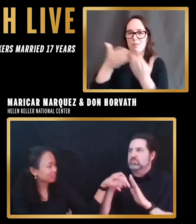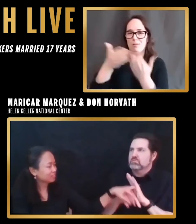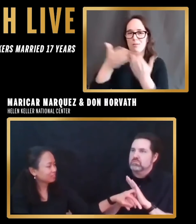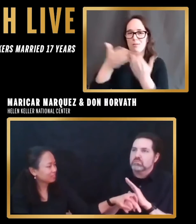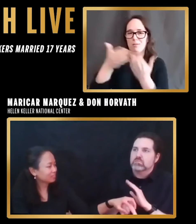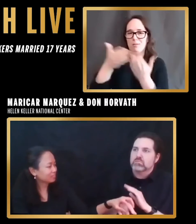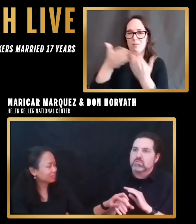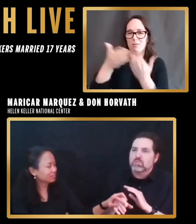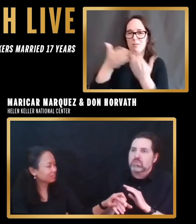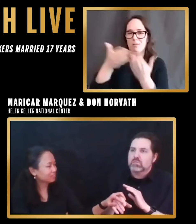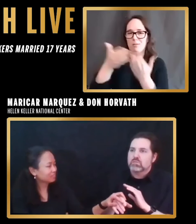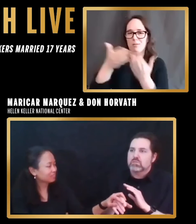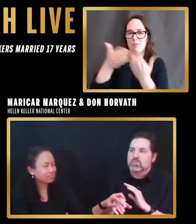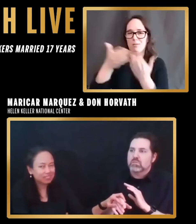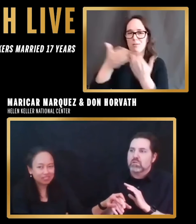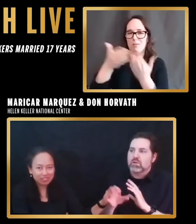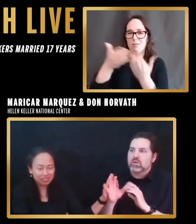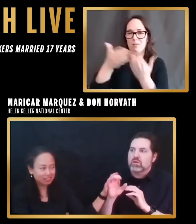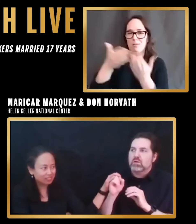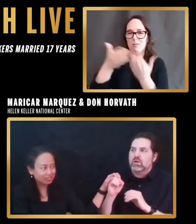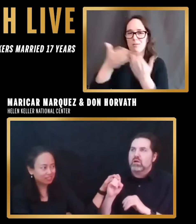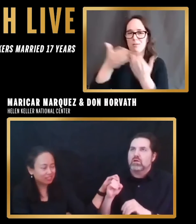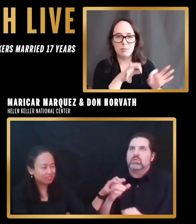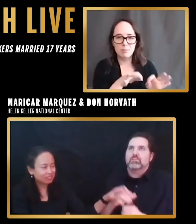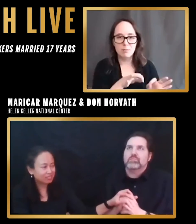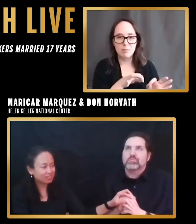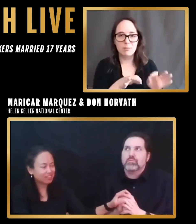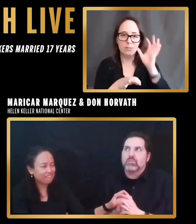voice interpreter in certain cases?